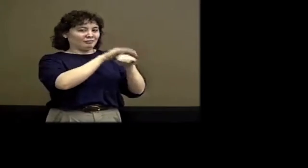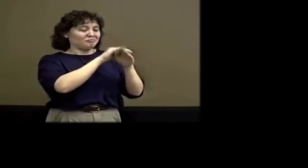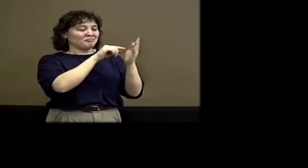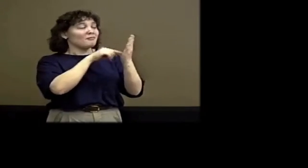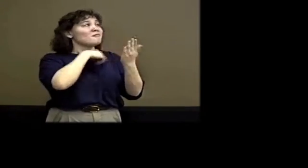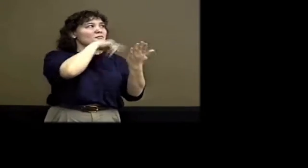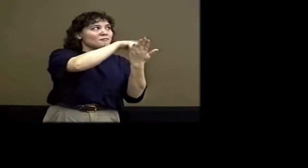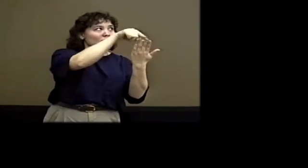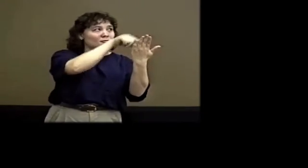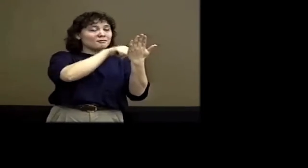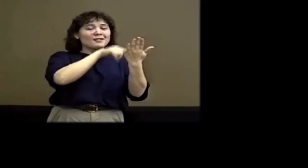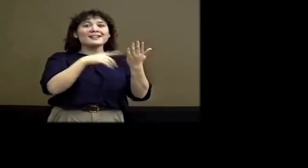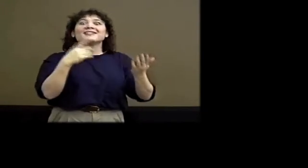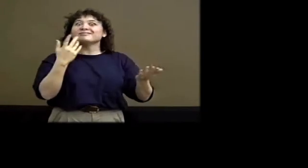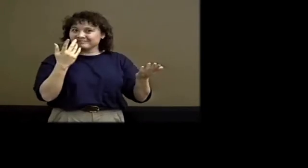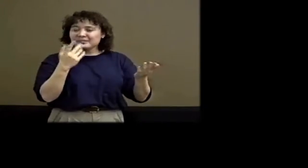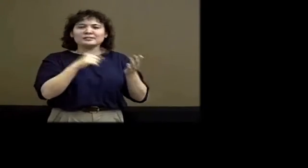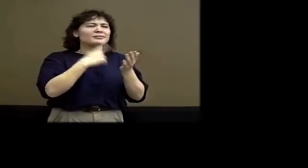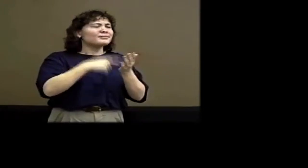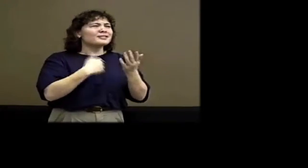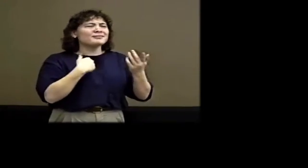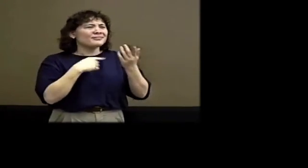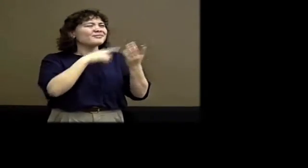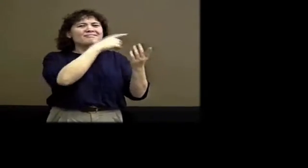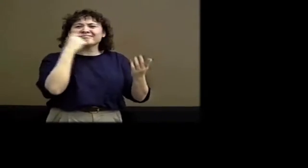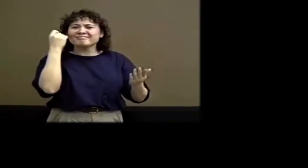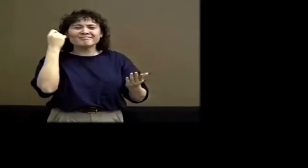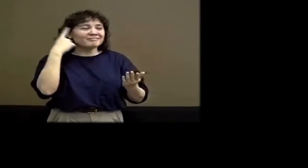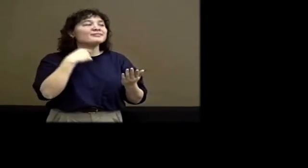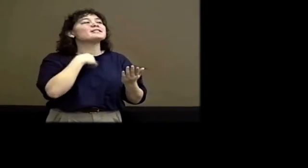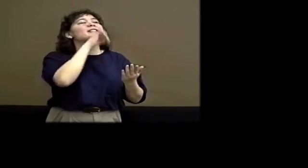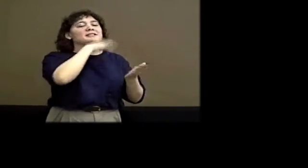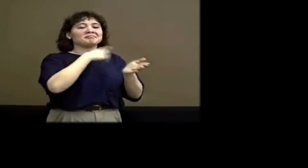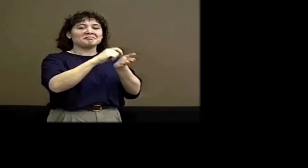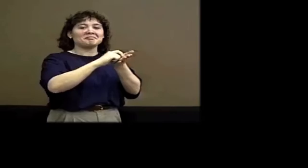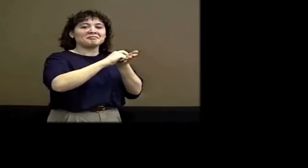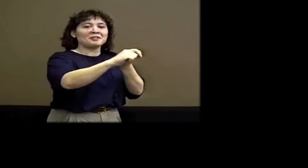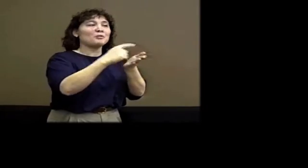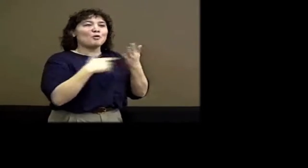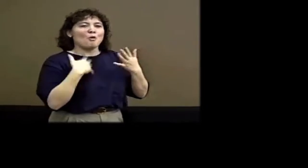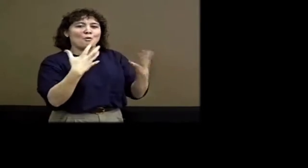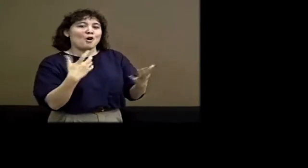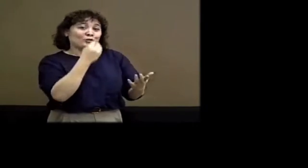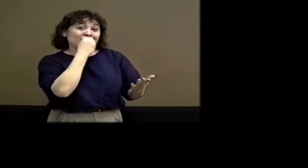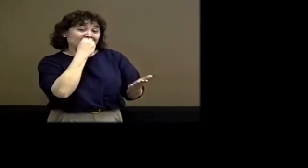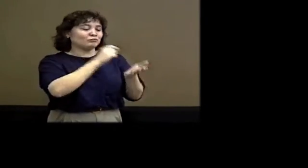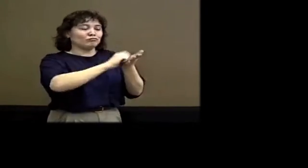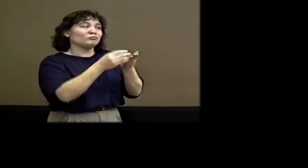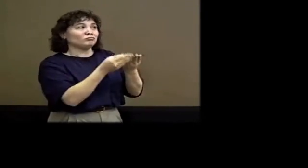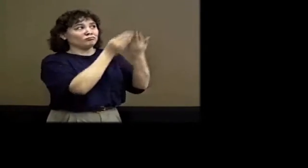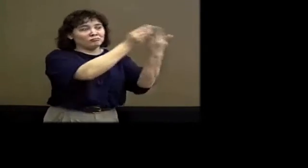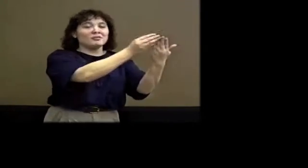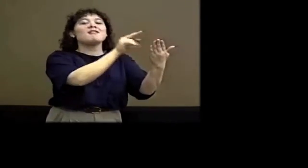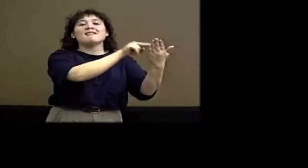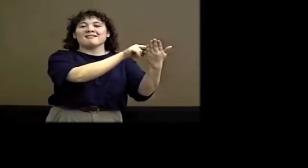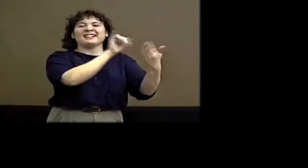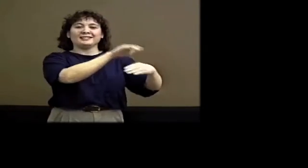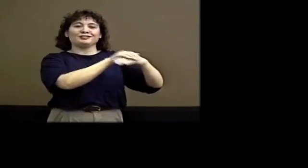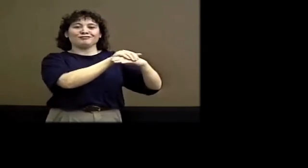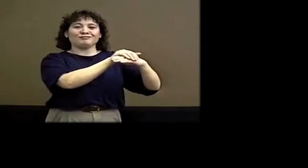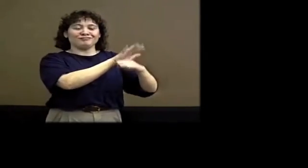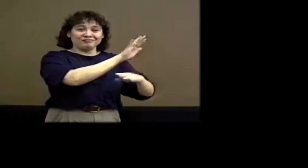Once we're finished discussing, the server comes over to take our order. I point out what I want on the menu. If the server does not understand me, I write down my order in English